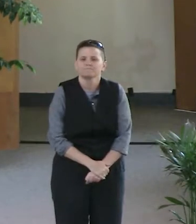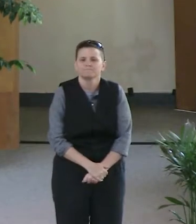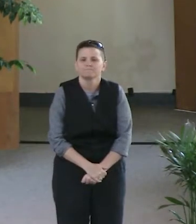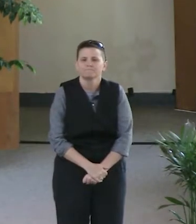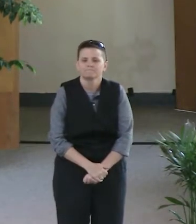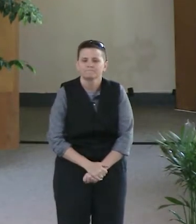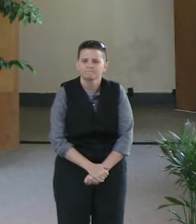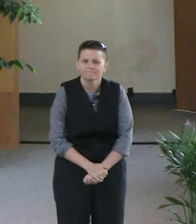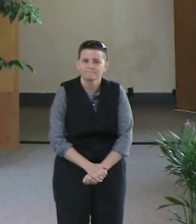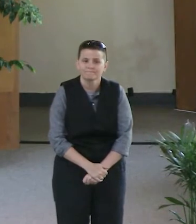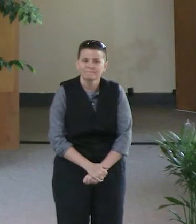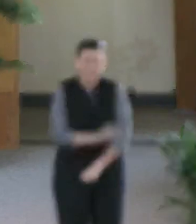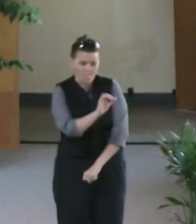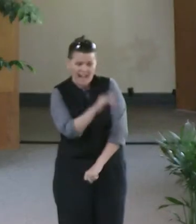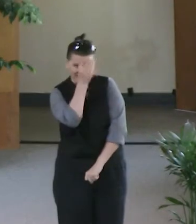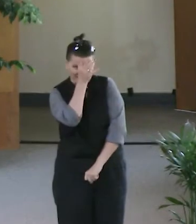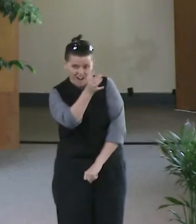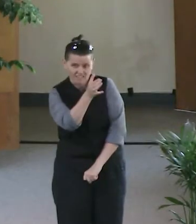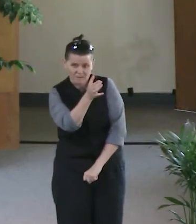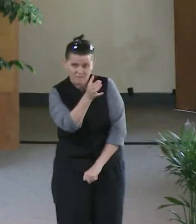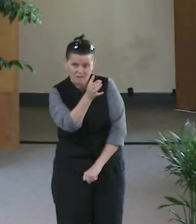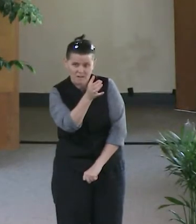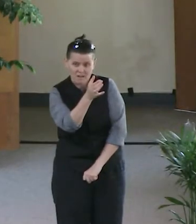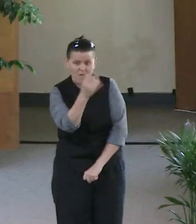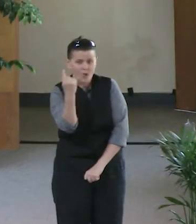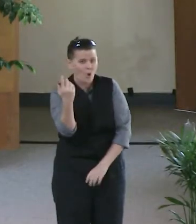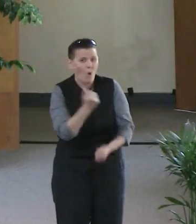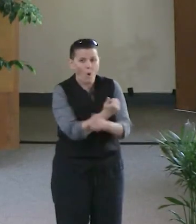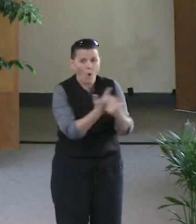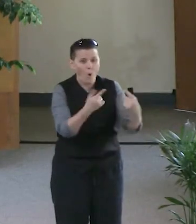And these concepts, my friend, are all antithesis of truth.